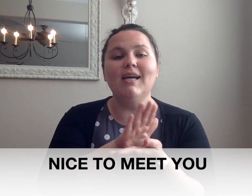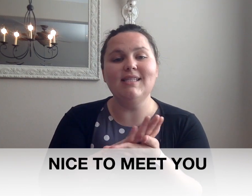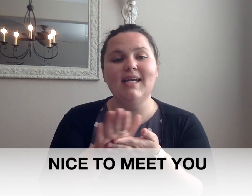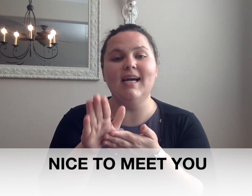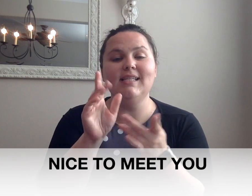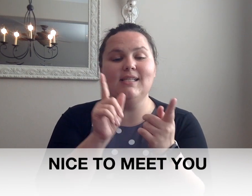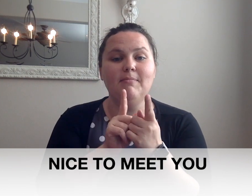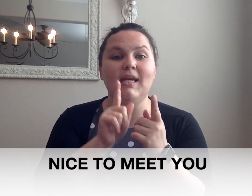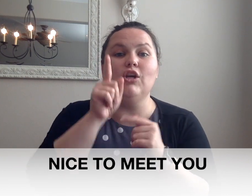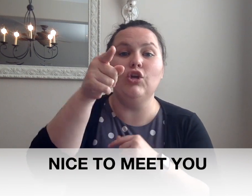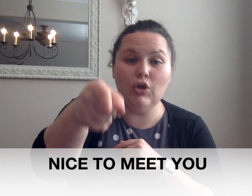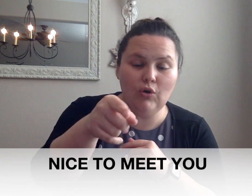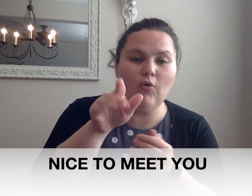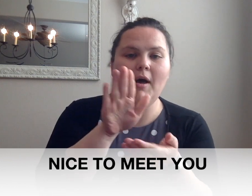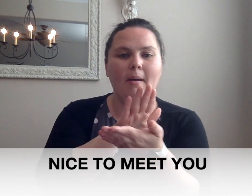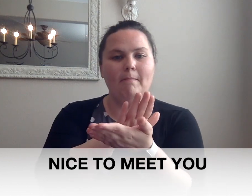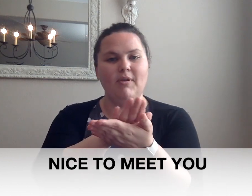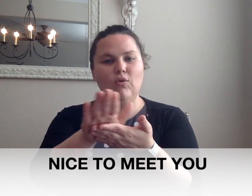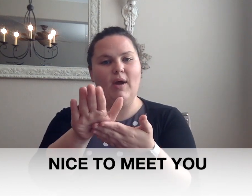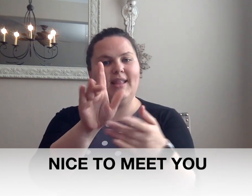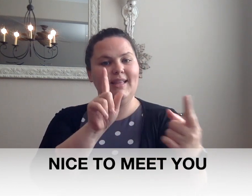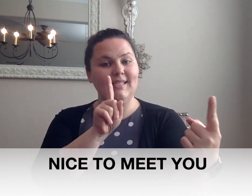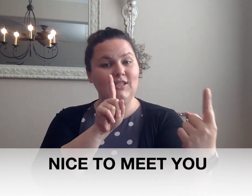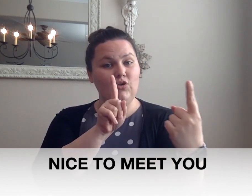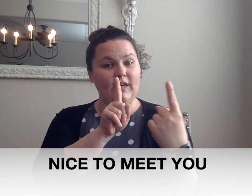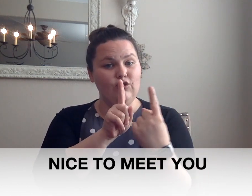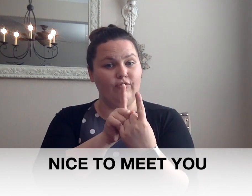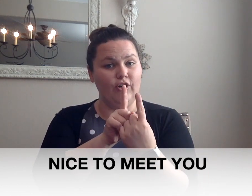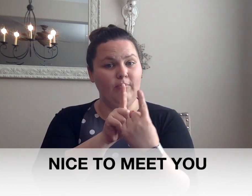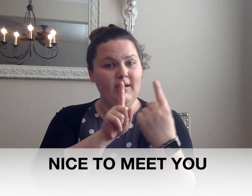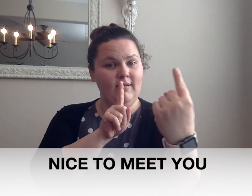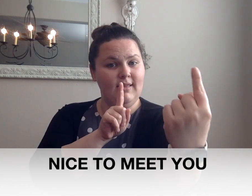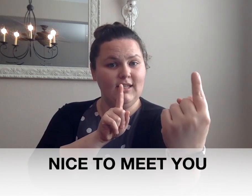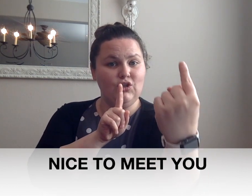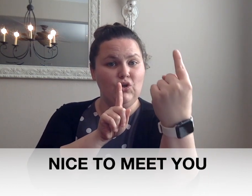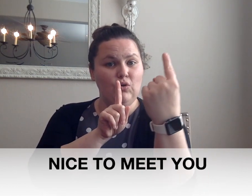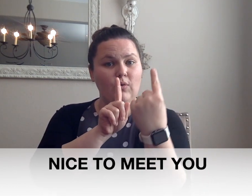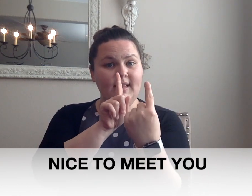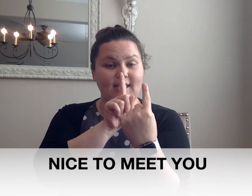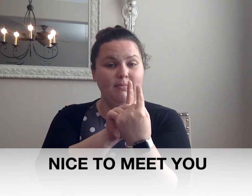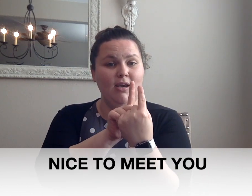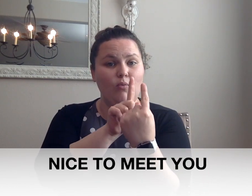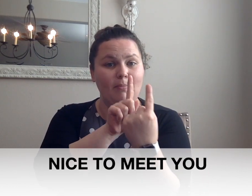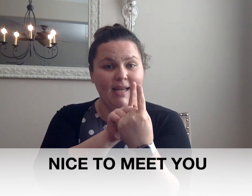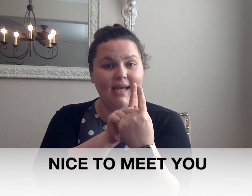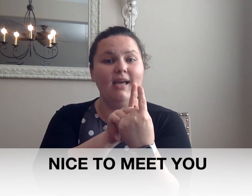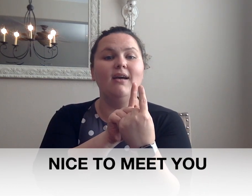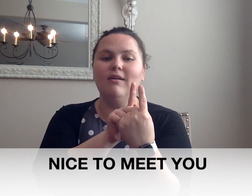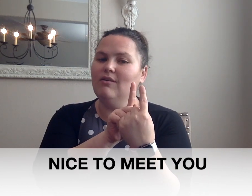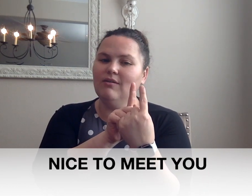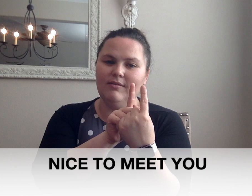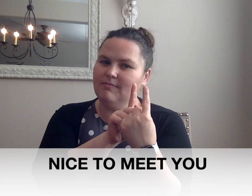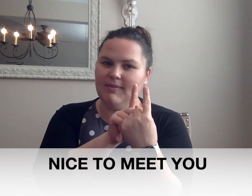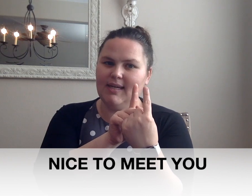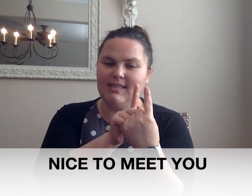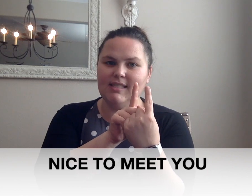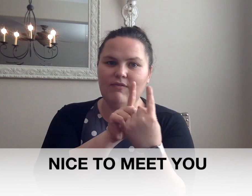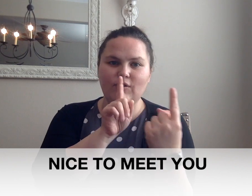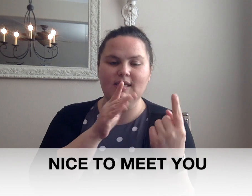say nice to meet you, but the way that this is a directional verb, that's you, that's me, we're meeting. It's a full